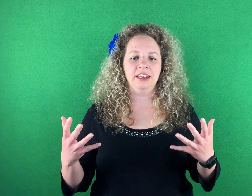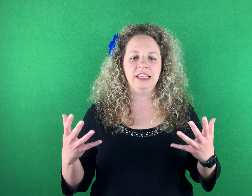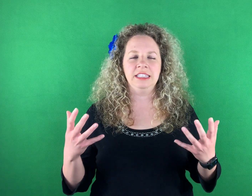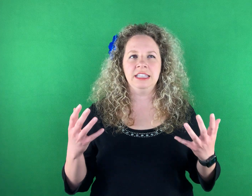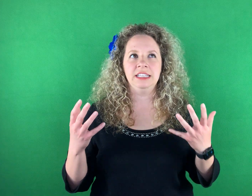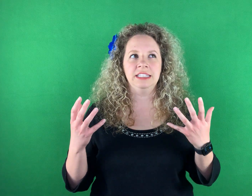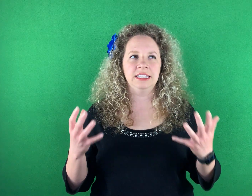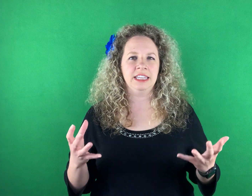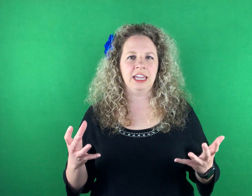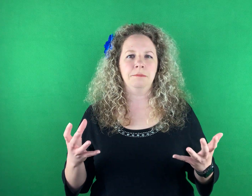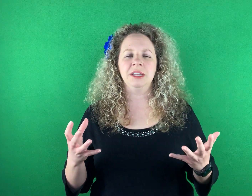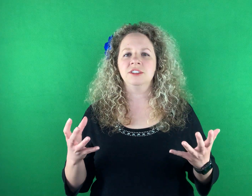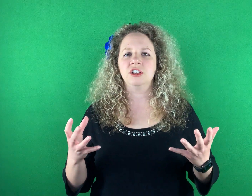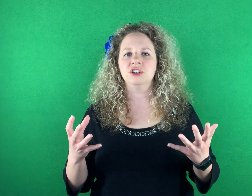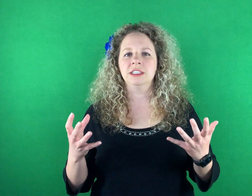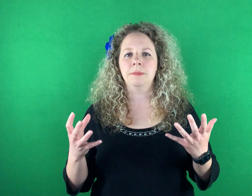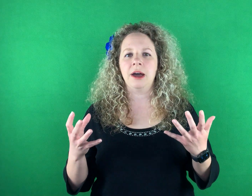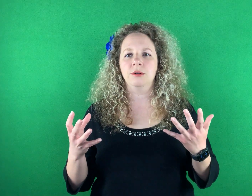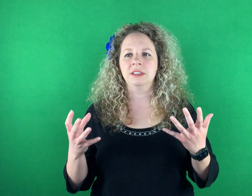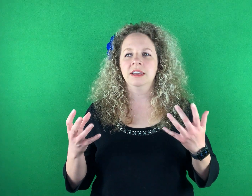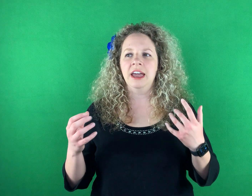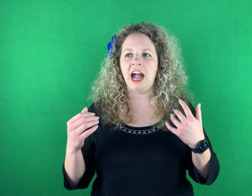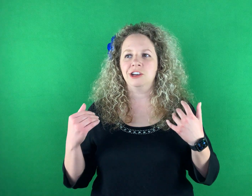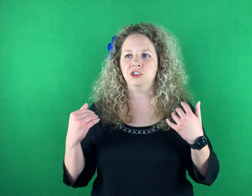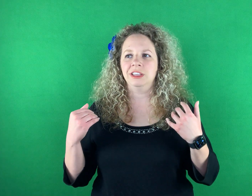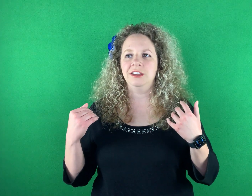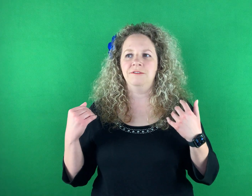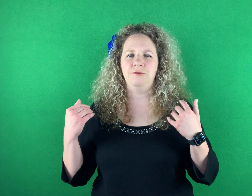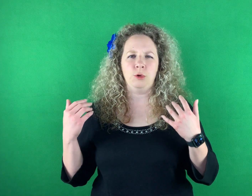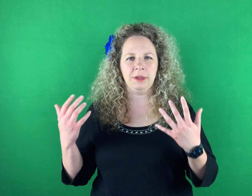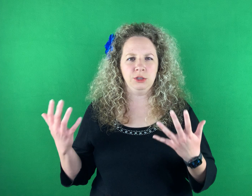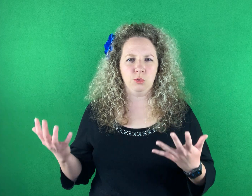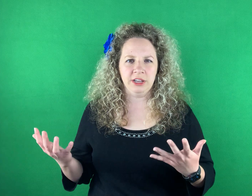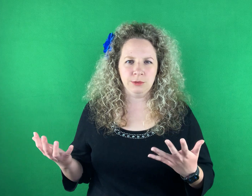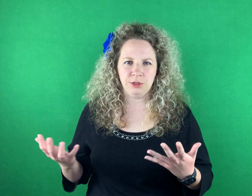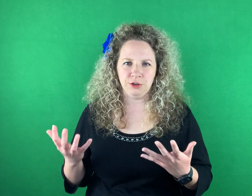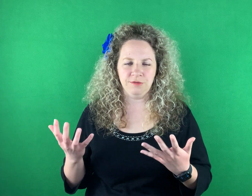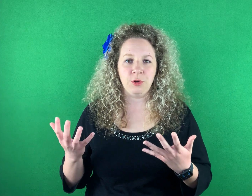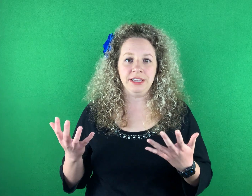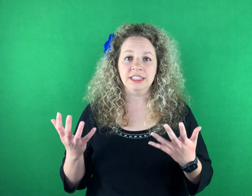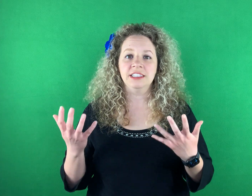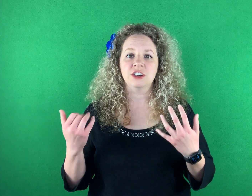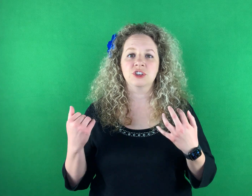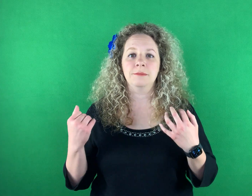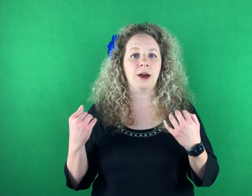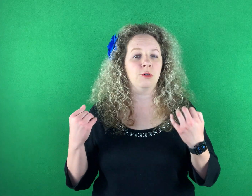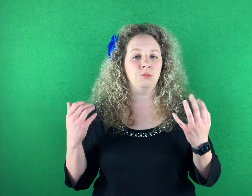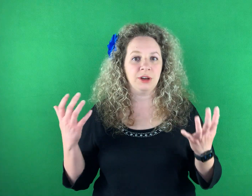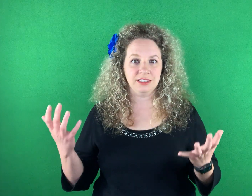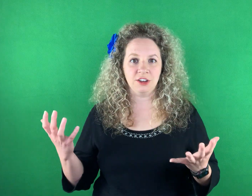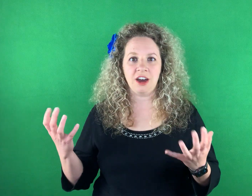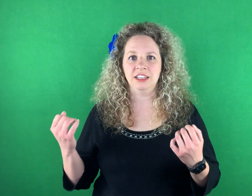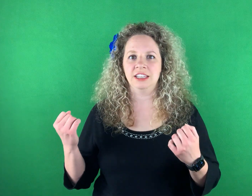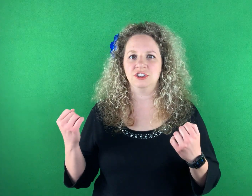it's easy to sing. But it's not just about actually forming noise with your voice. It's actually about praising God. It's actually